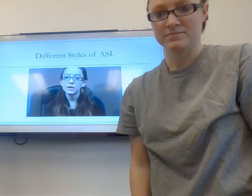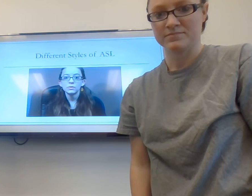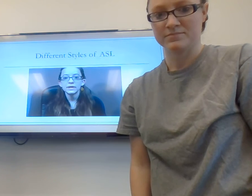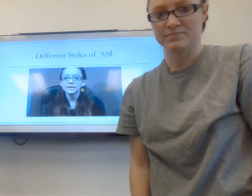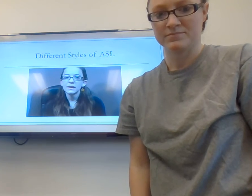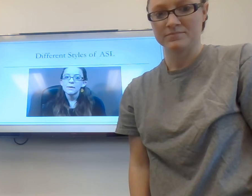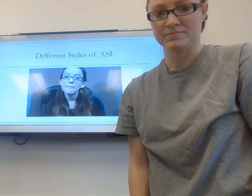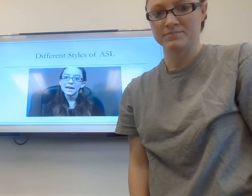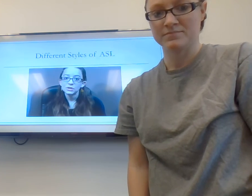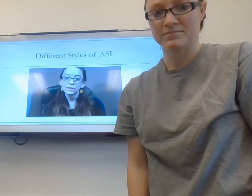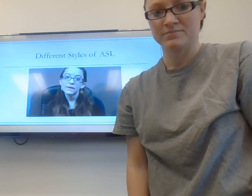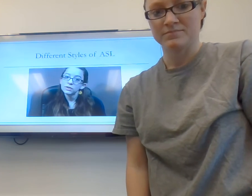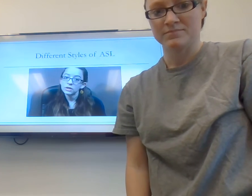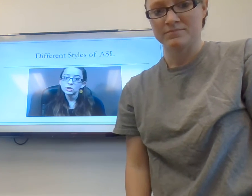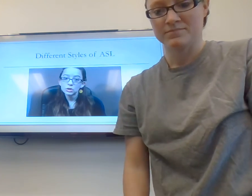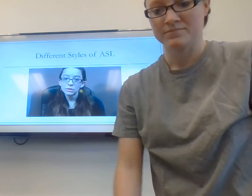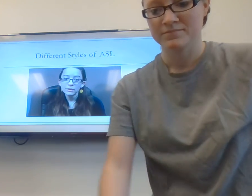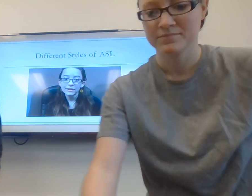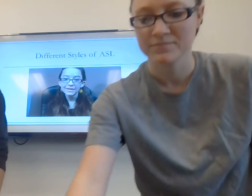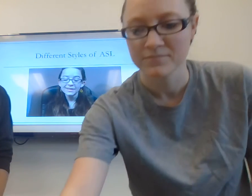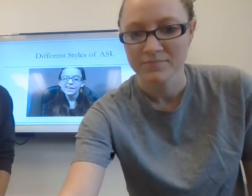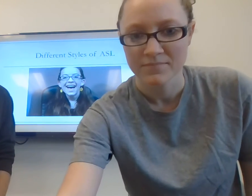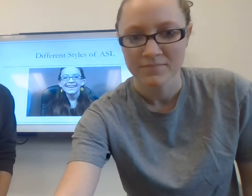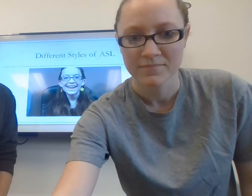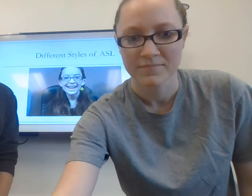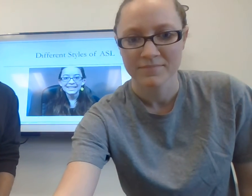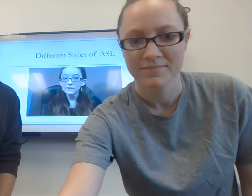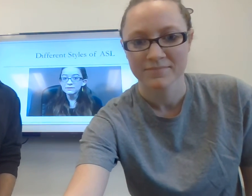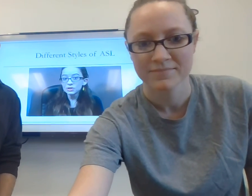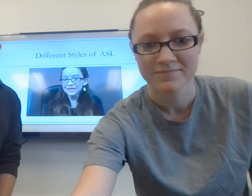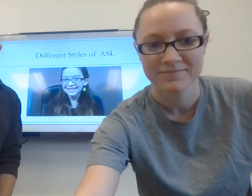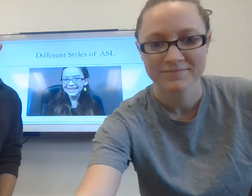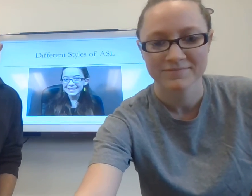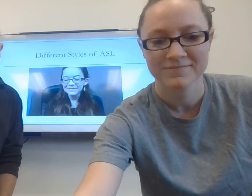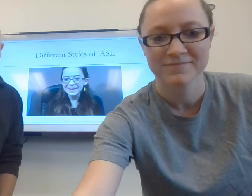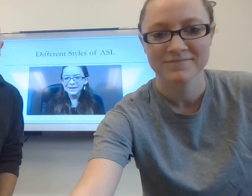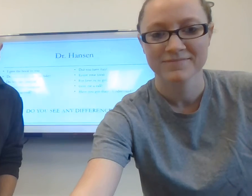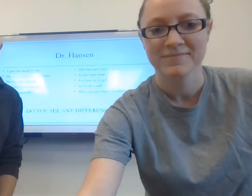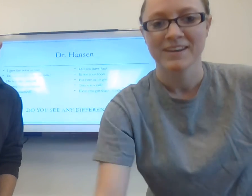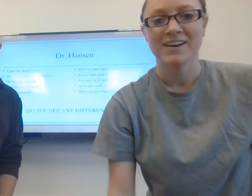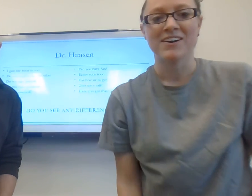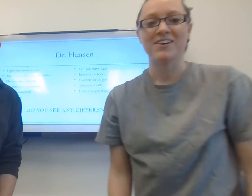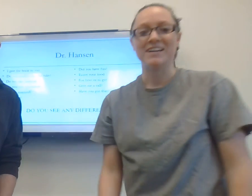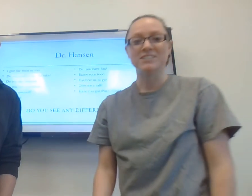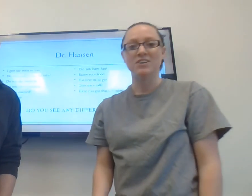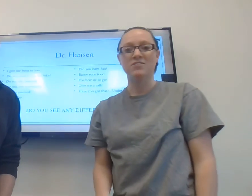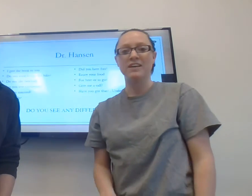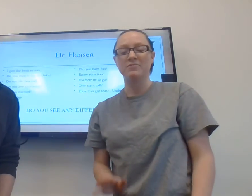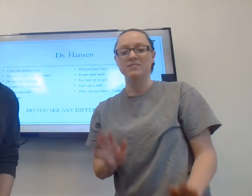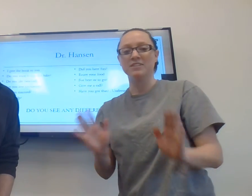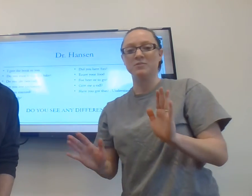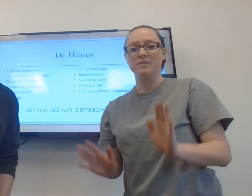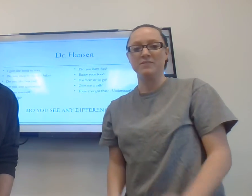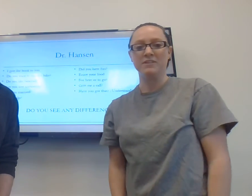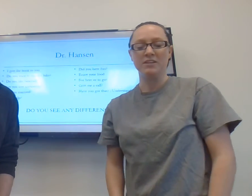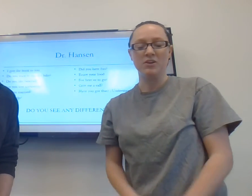you can match whatever your consumer is. Alright guys, if you enjoyed today's video, Alright, so that was a little bit of a video of